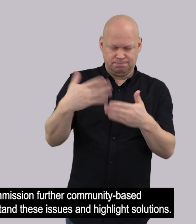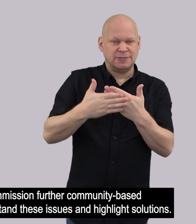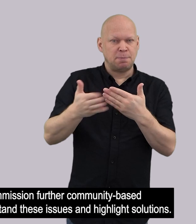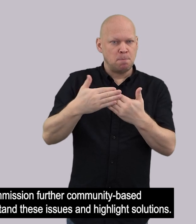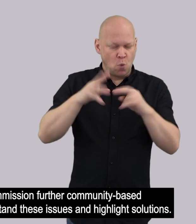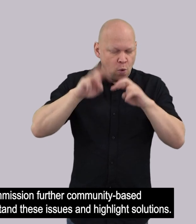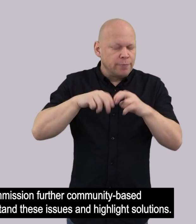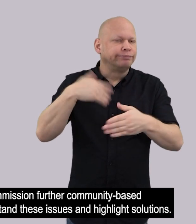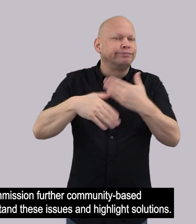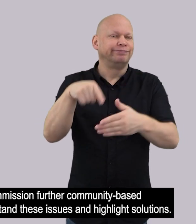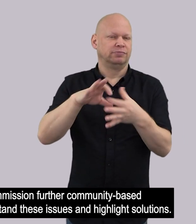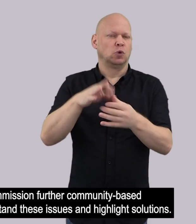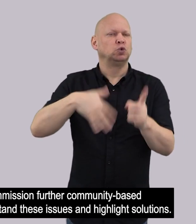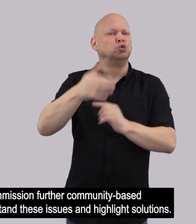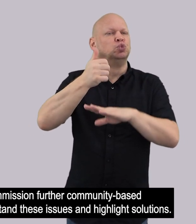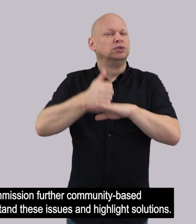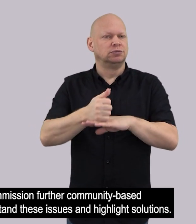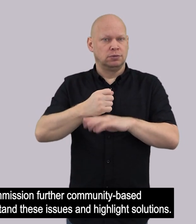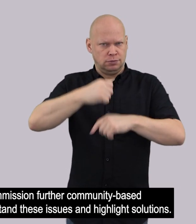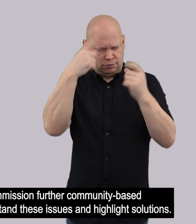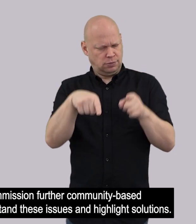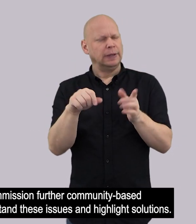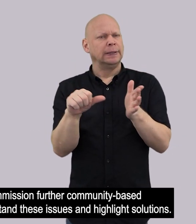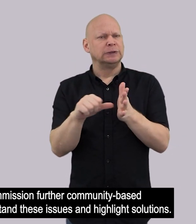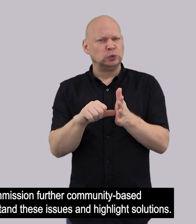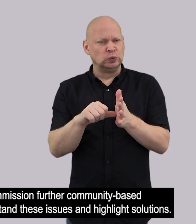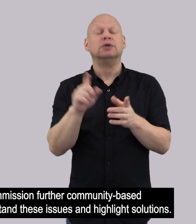further community-based research to understand these issues and highlight solutions.